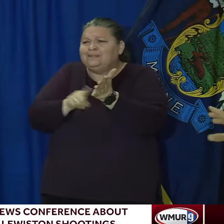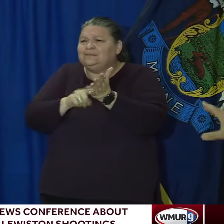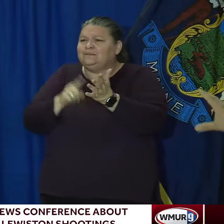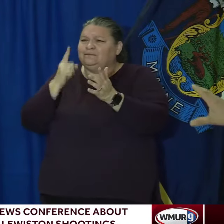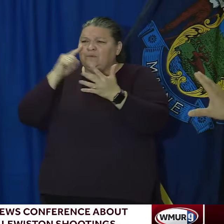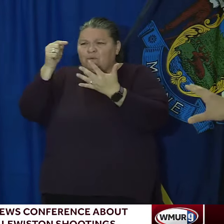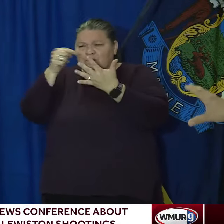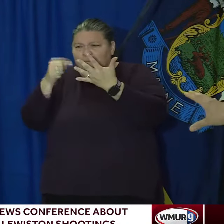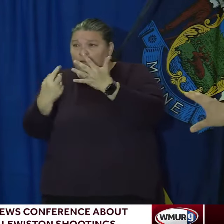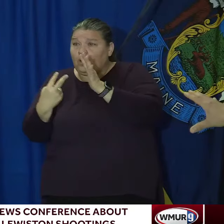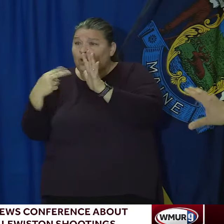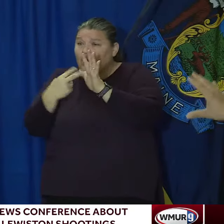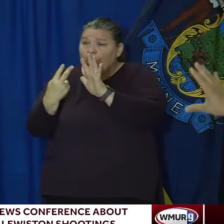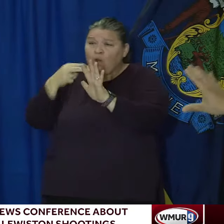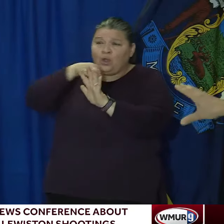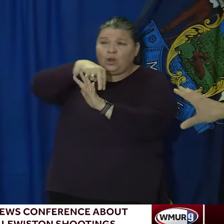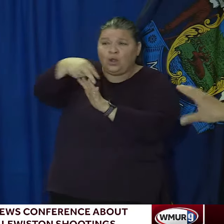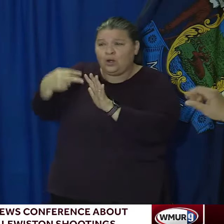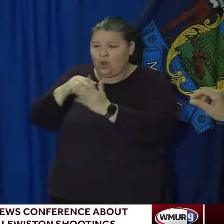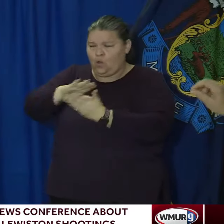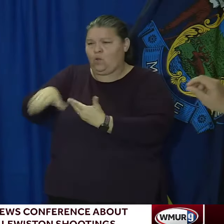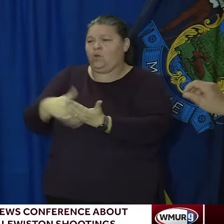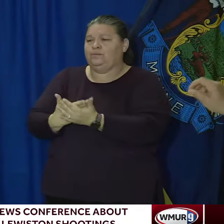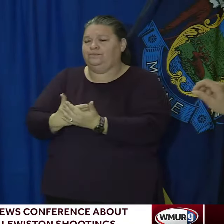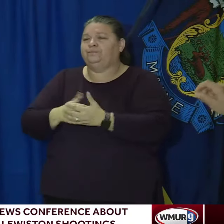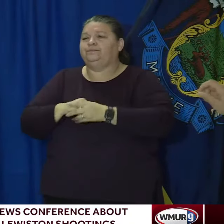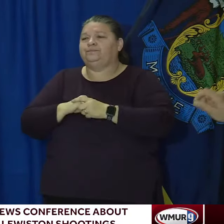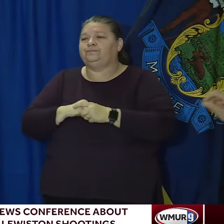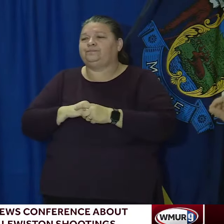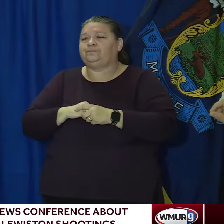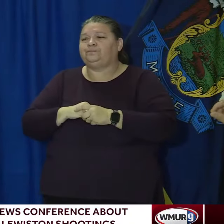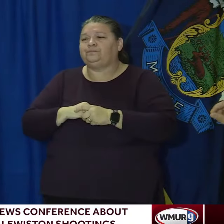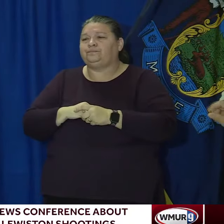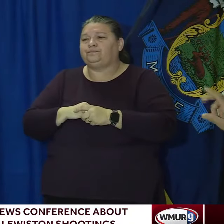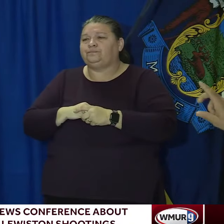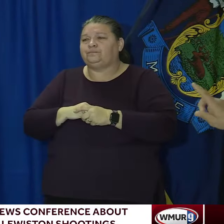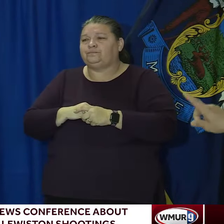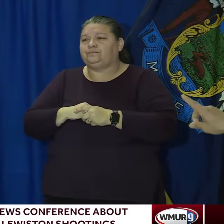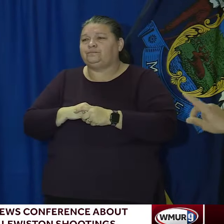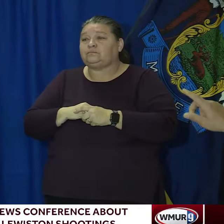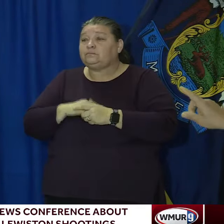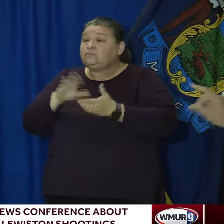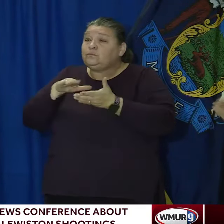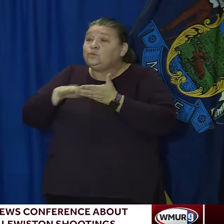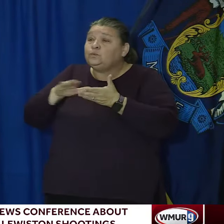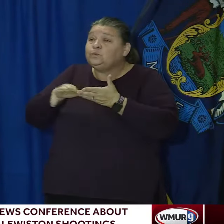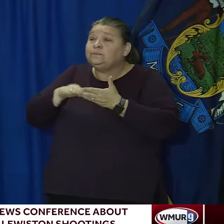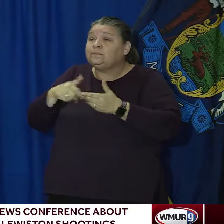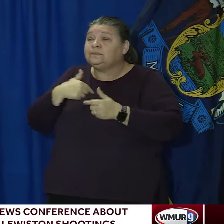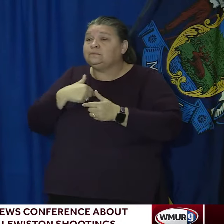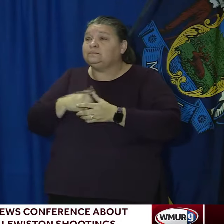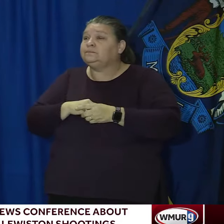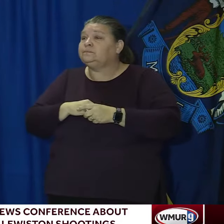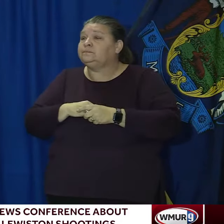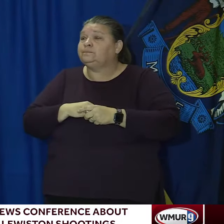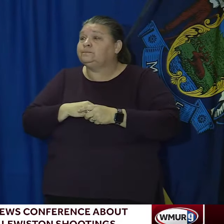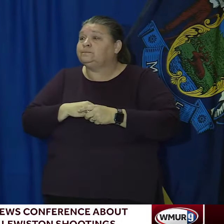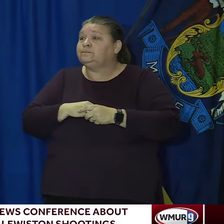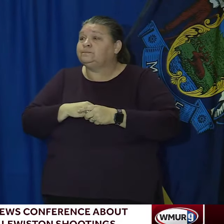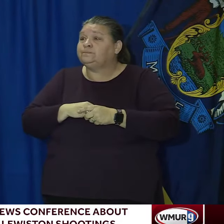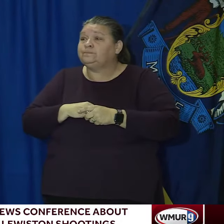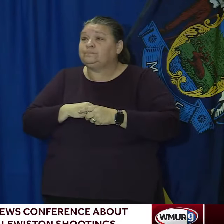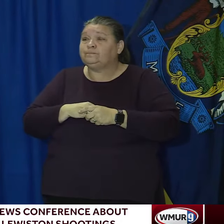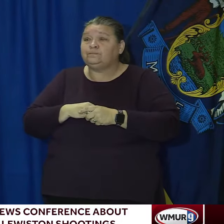but Governor, there's this appearance. Yes, sir. There's an appearance of a lack of. Excuse me. You've had your turn. Thank you. No, you're not answering the question, sir.